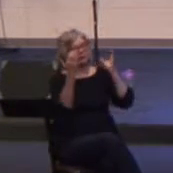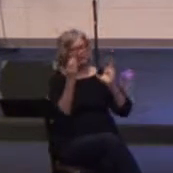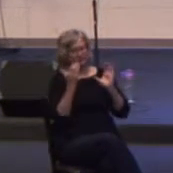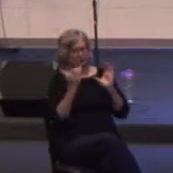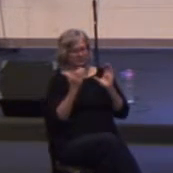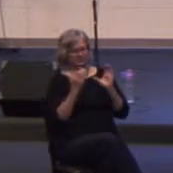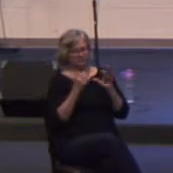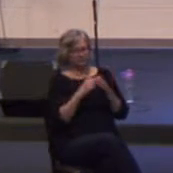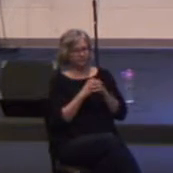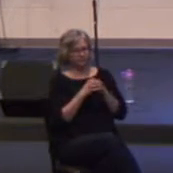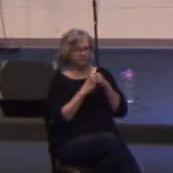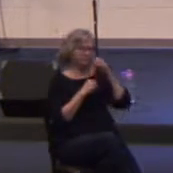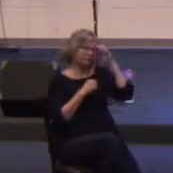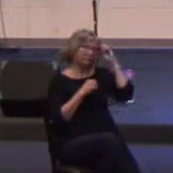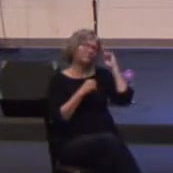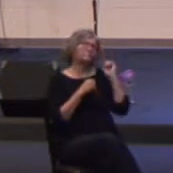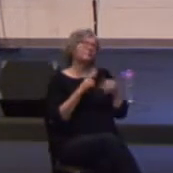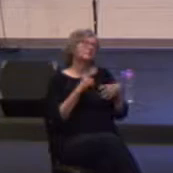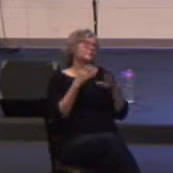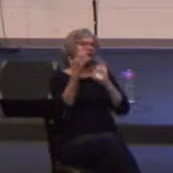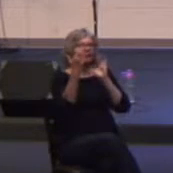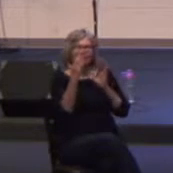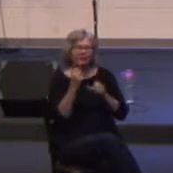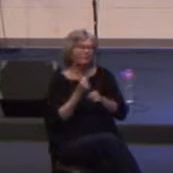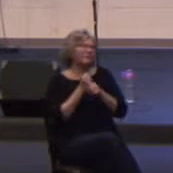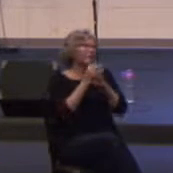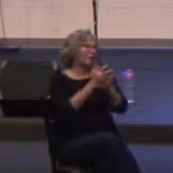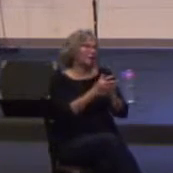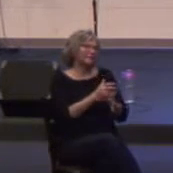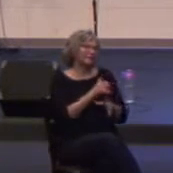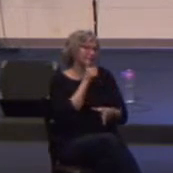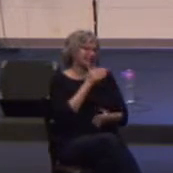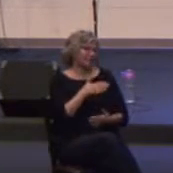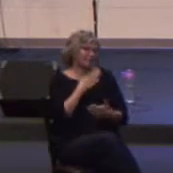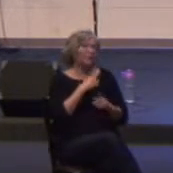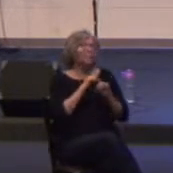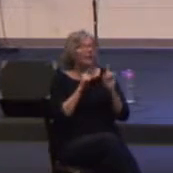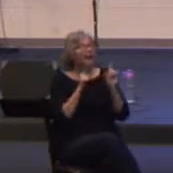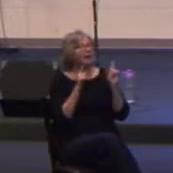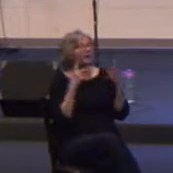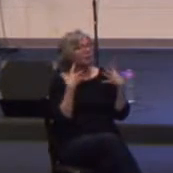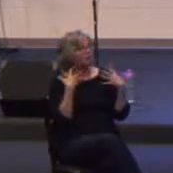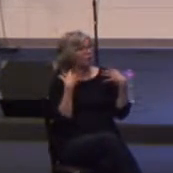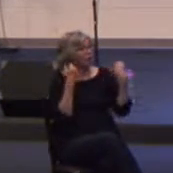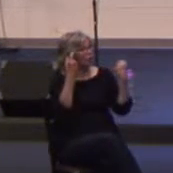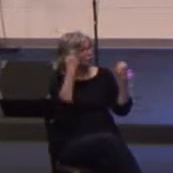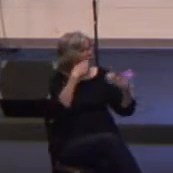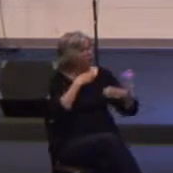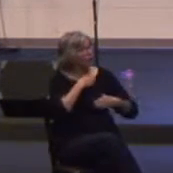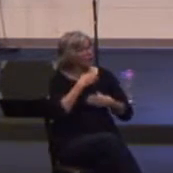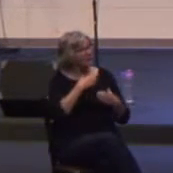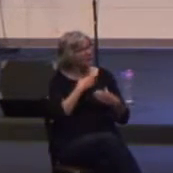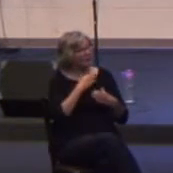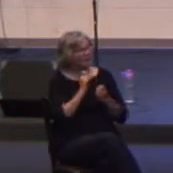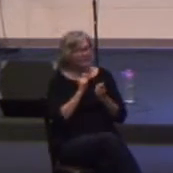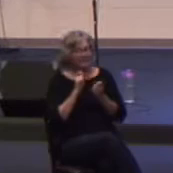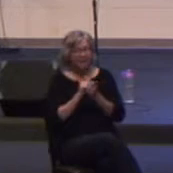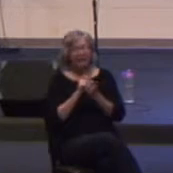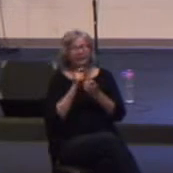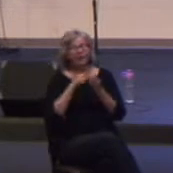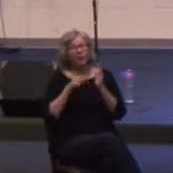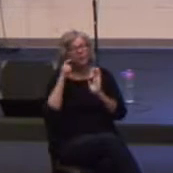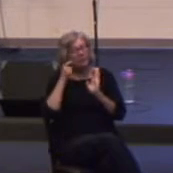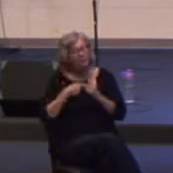win in comparison. It just breeds discontentment. But the cure for grumbling is exactly what we saw the Israelites doing